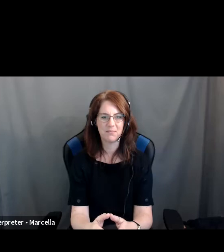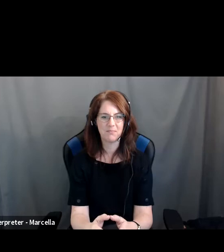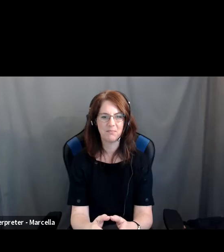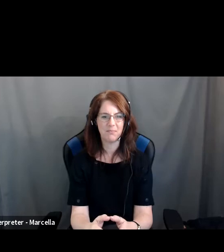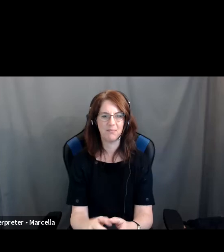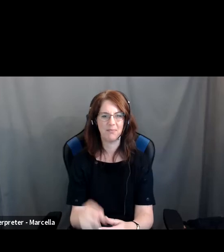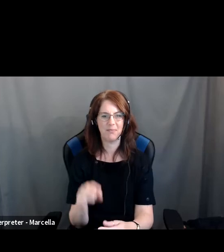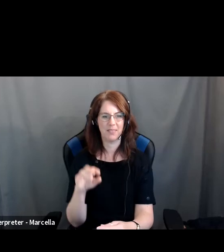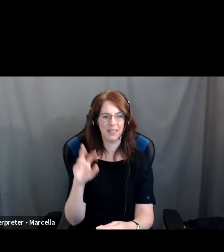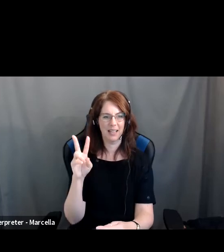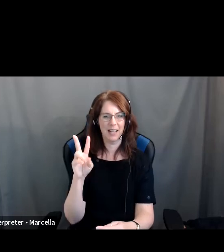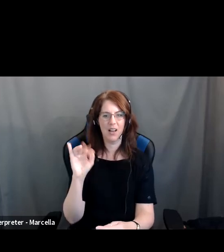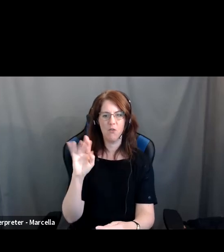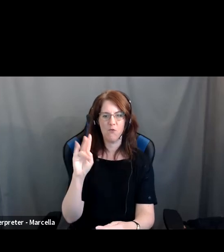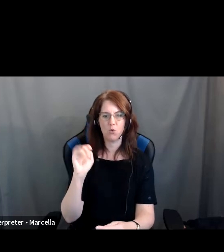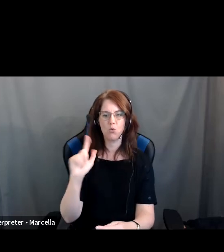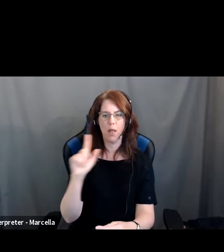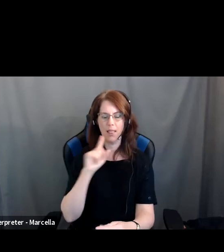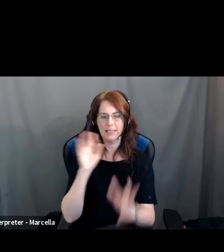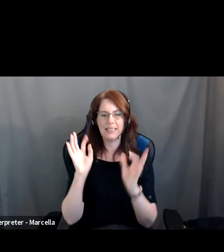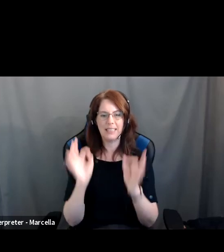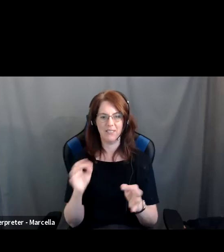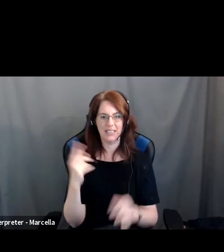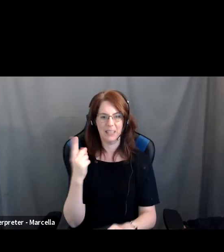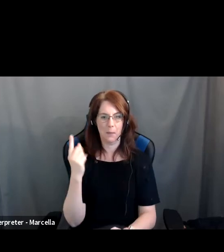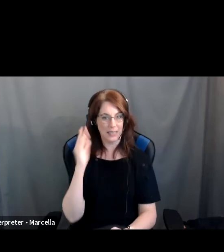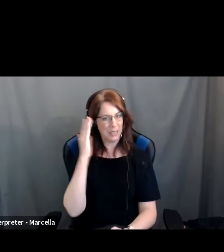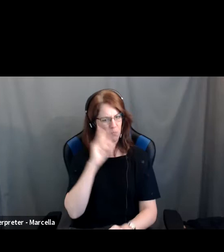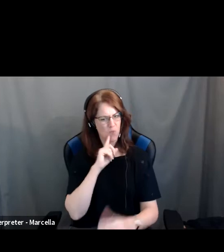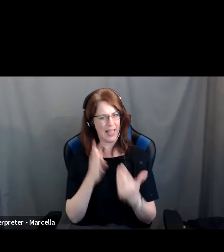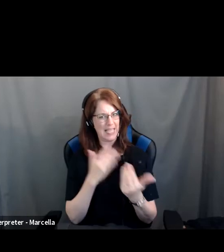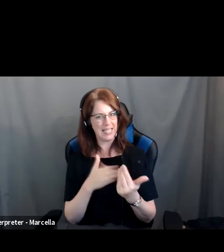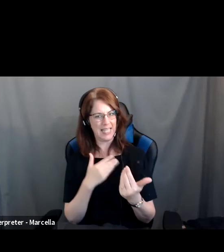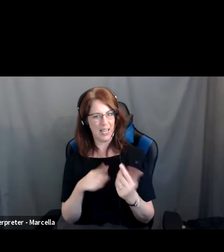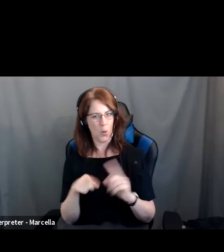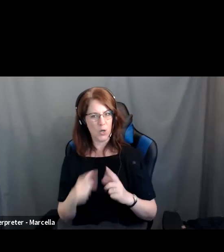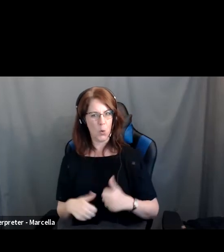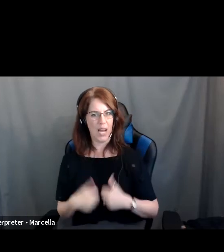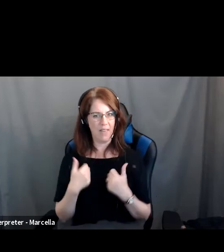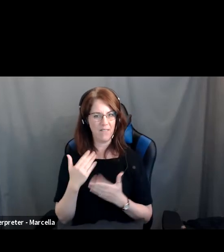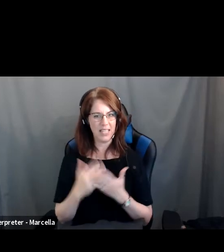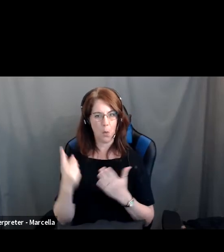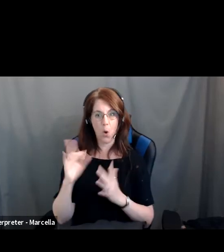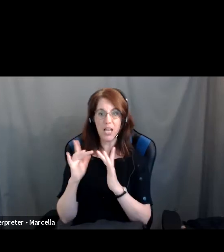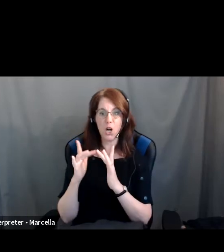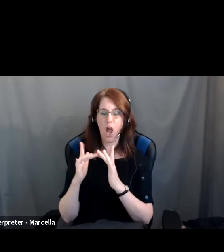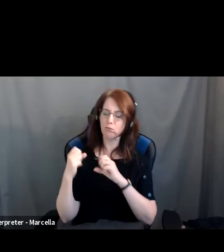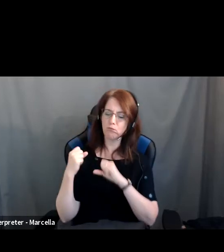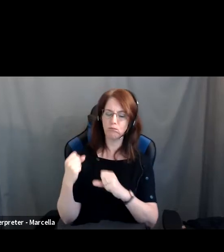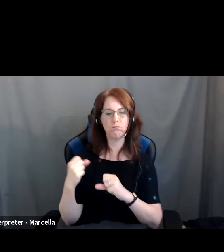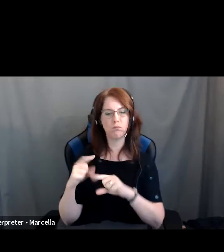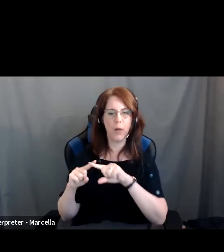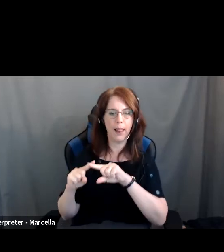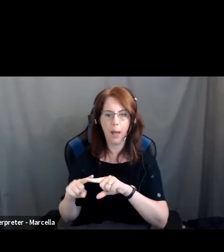Virtual is definitely something that it seems really easy whenever you live somewhere that internet is reliable.